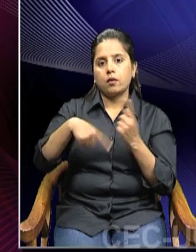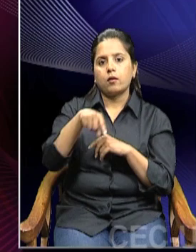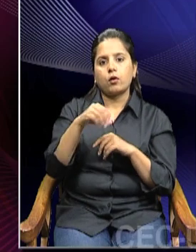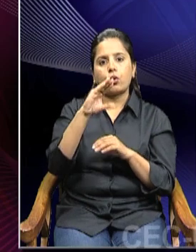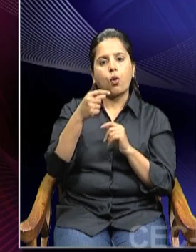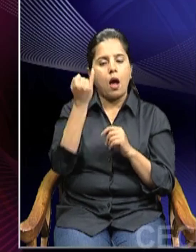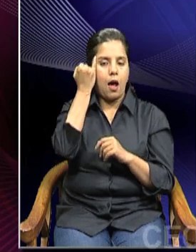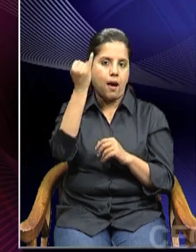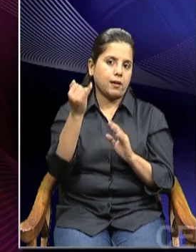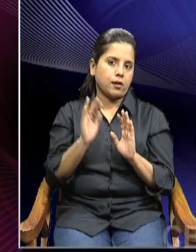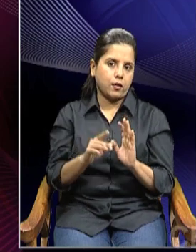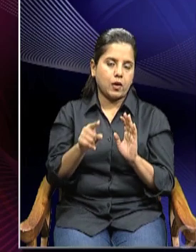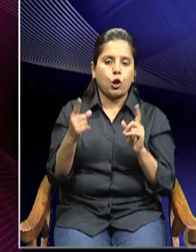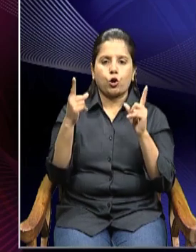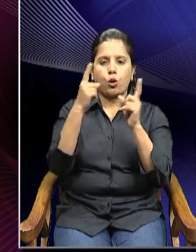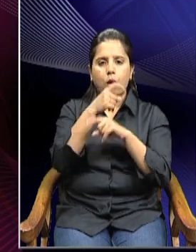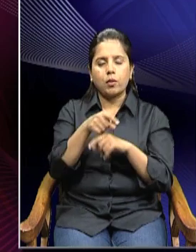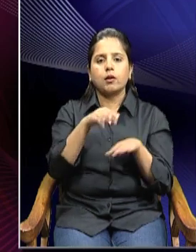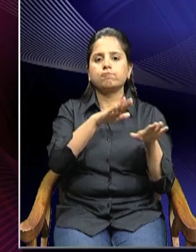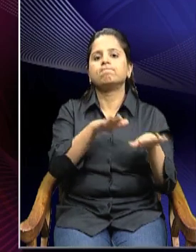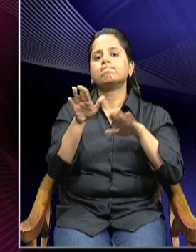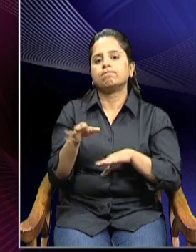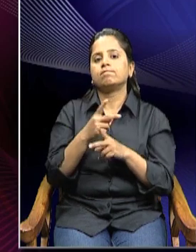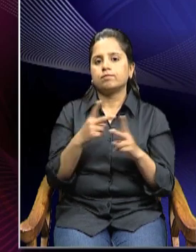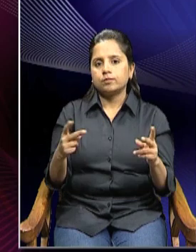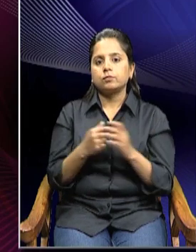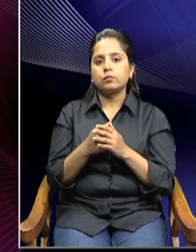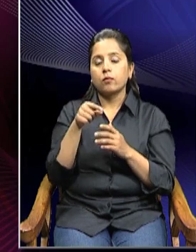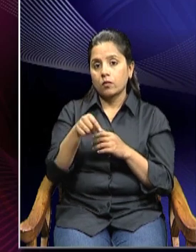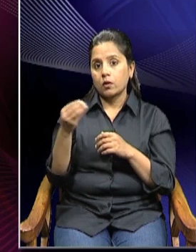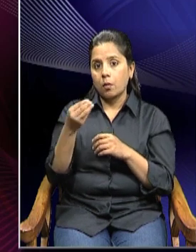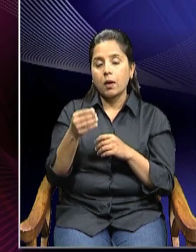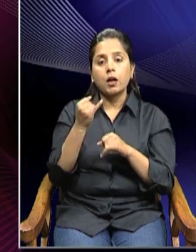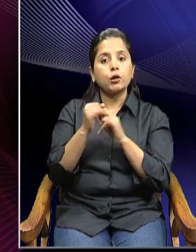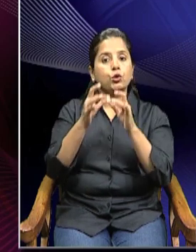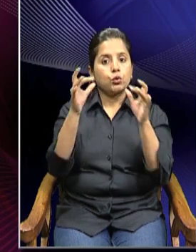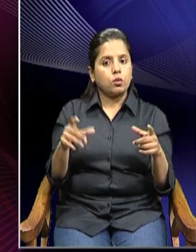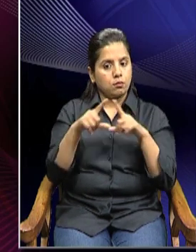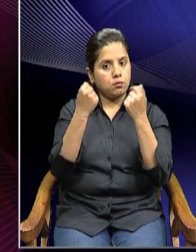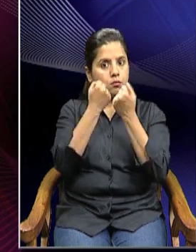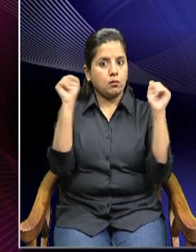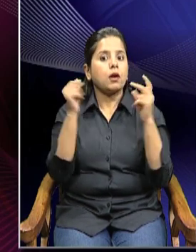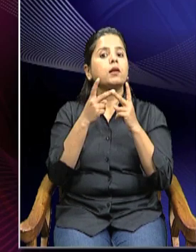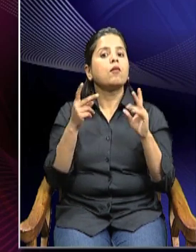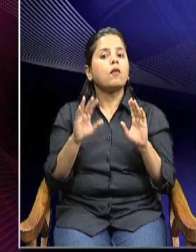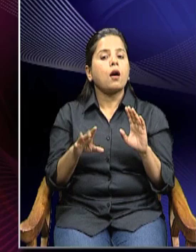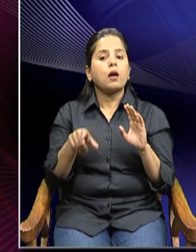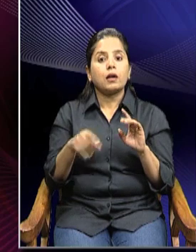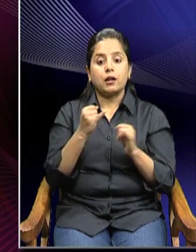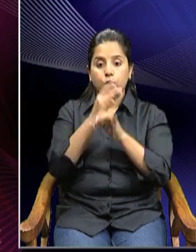core idea of complex interdependence. There is institutional liberalism. Institutional